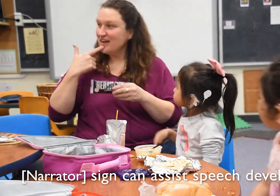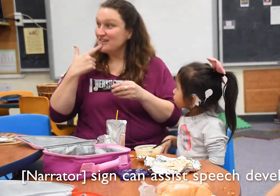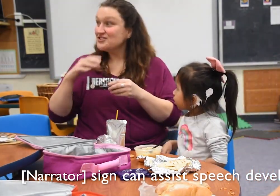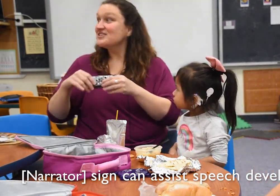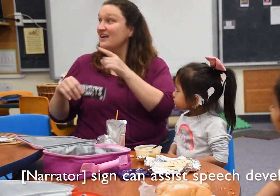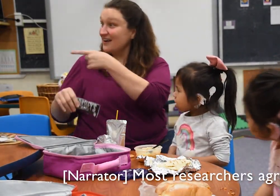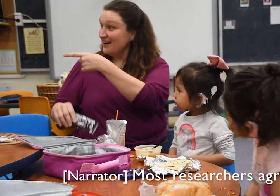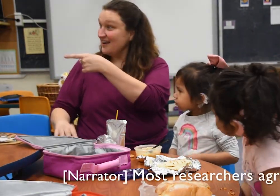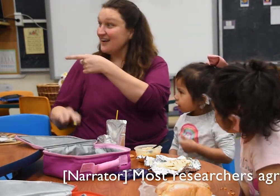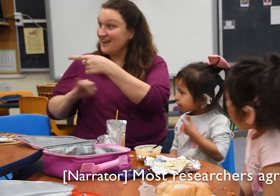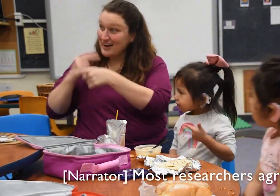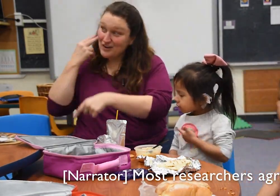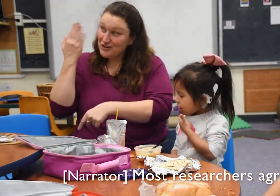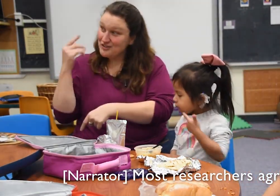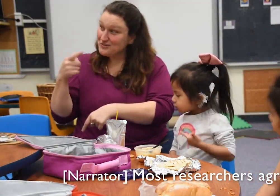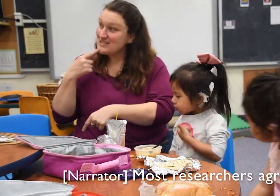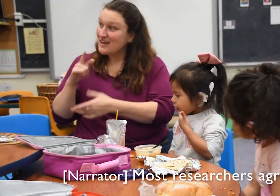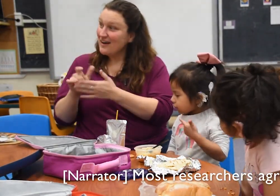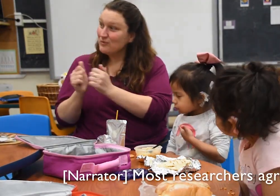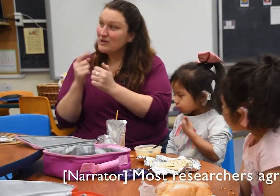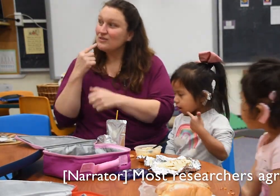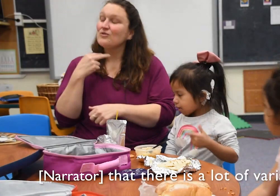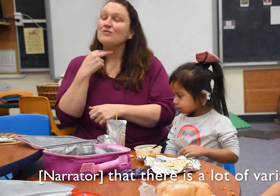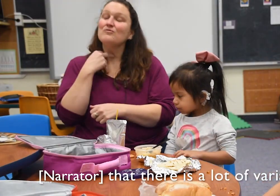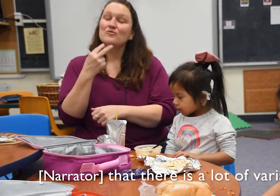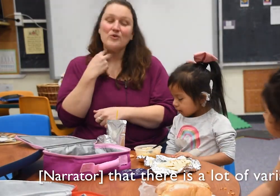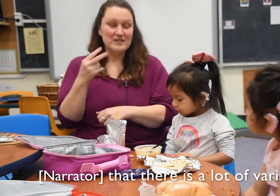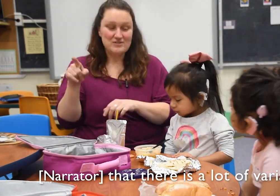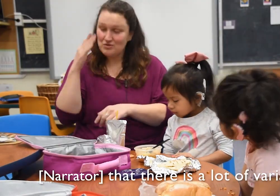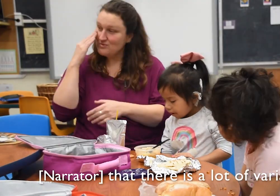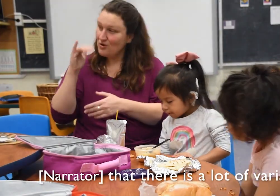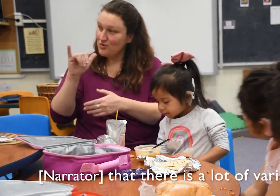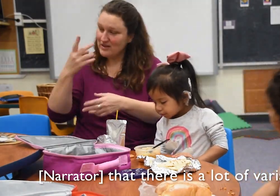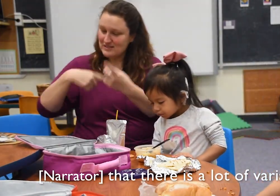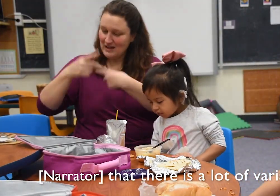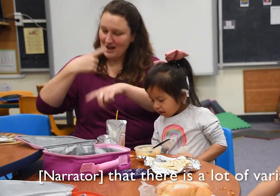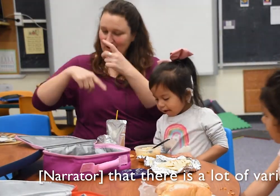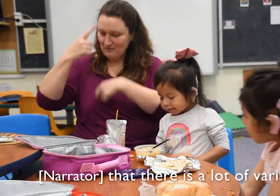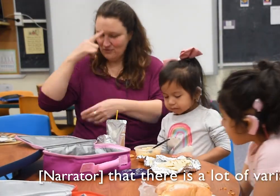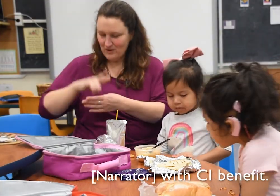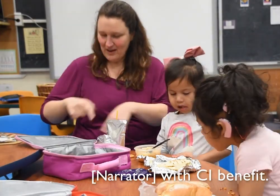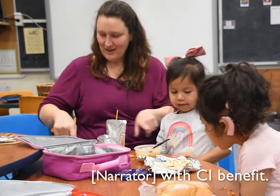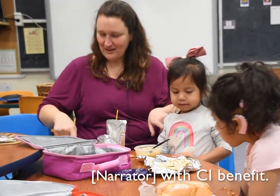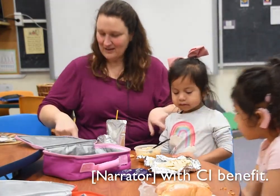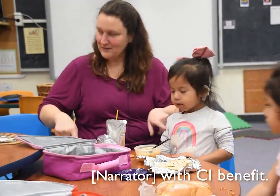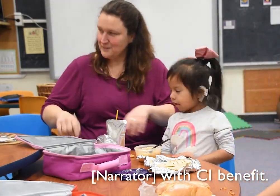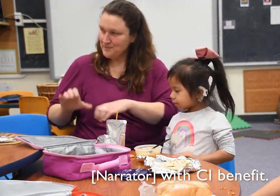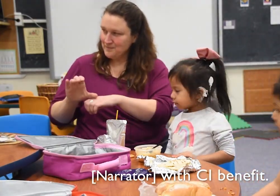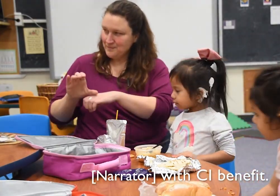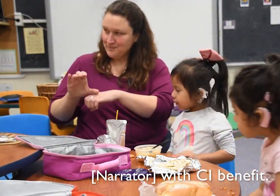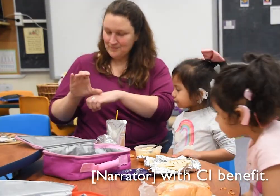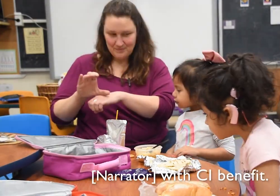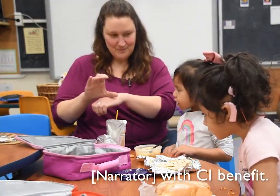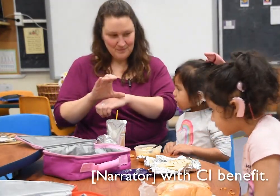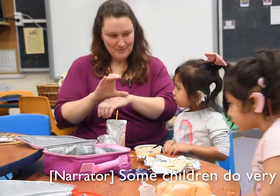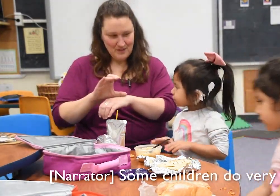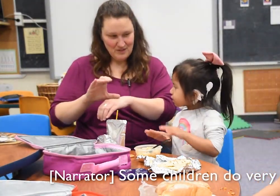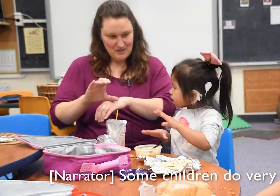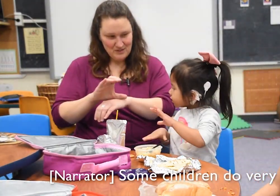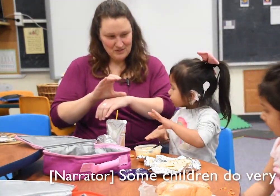development. Most researchers agree that there is a lot of variability with CI benefit. Some